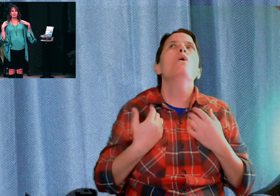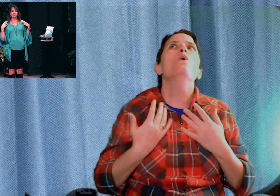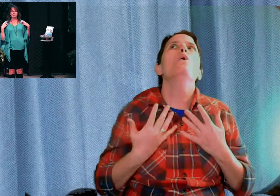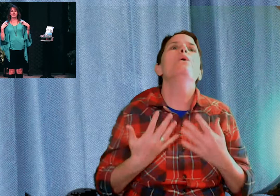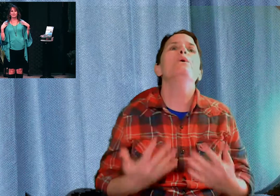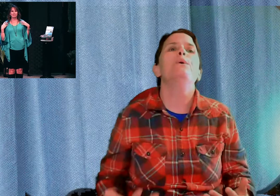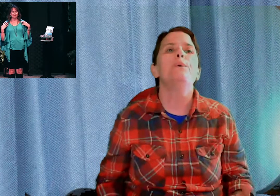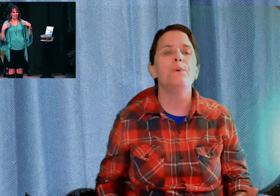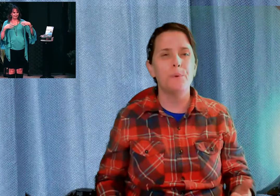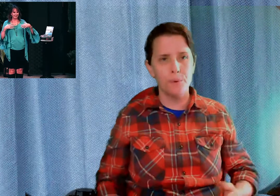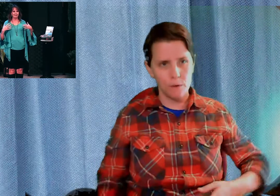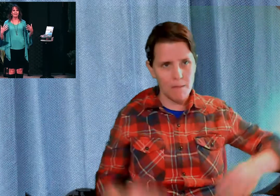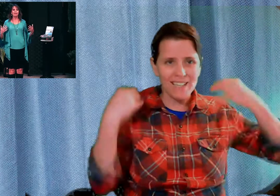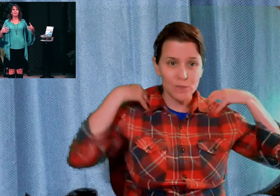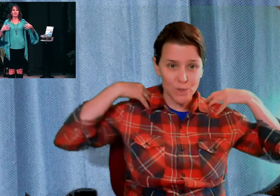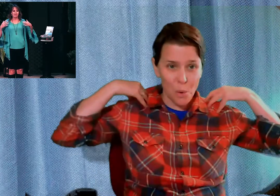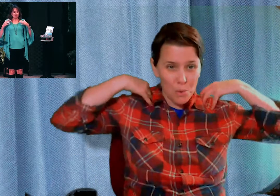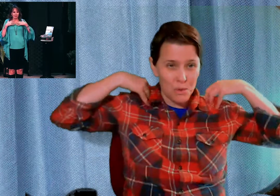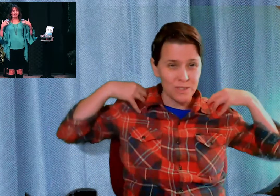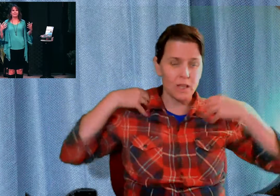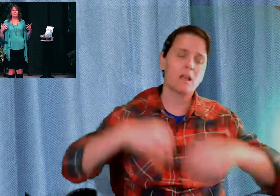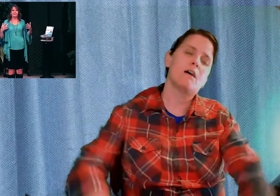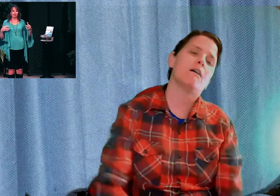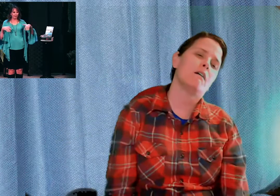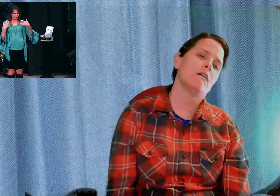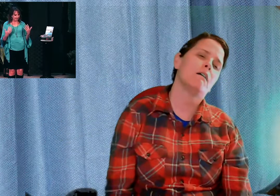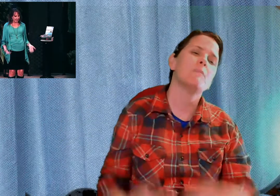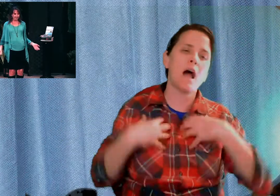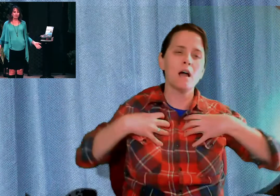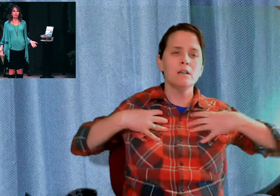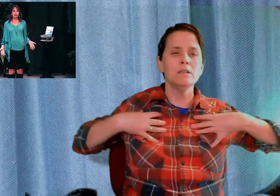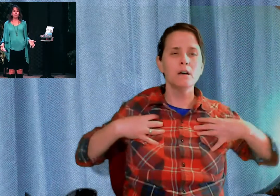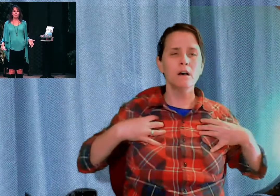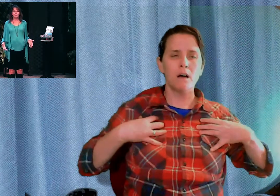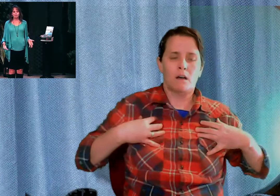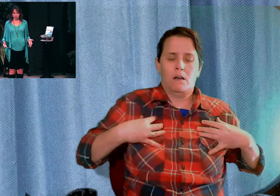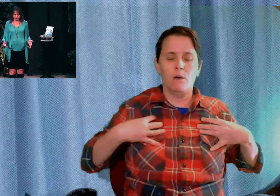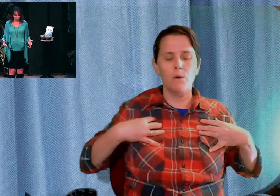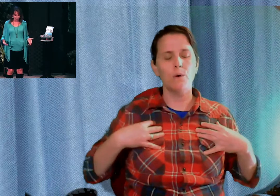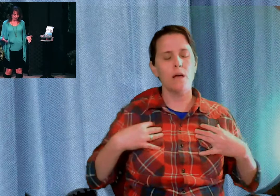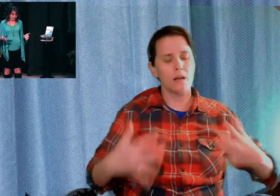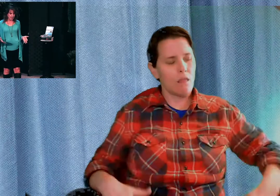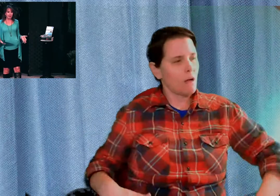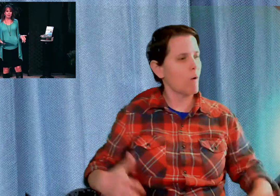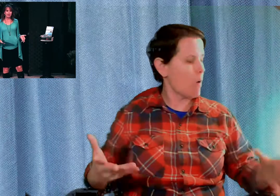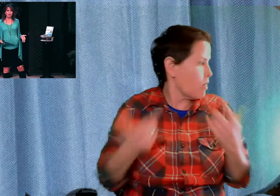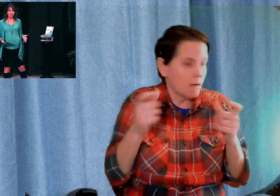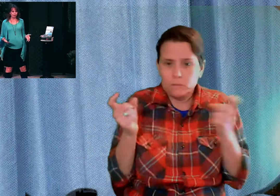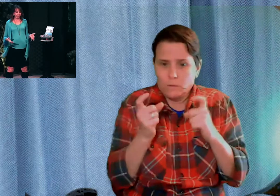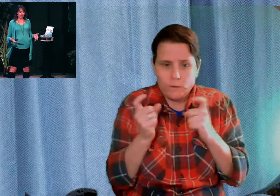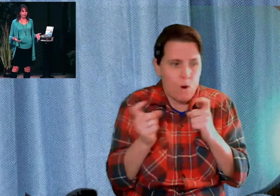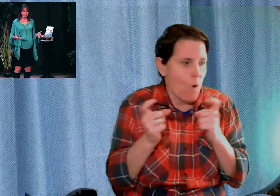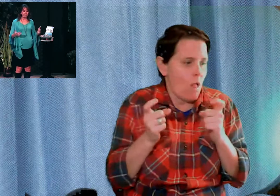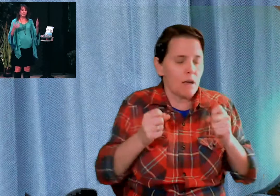my shoulders can kind of relax, my chest can kind of open, I can kind of drop some control. That might be happening